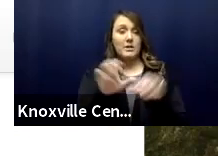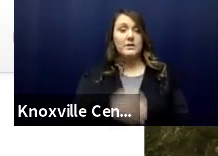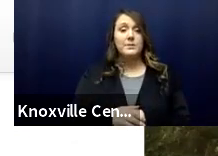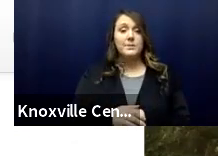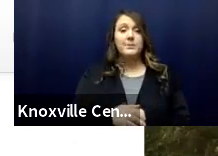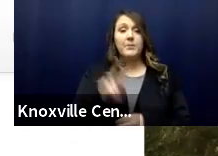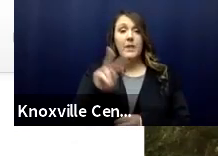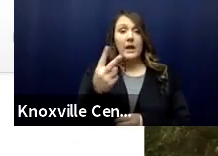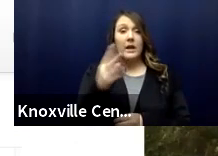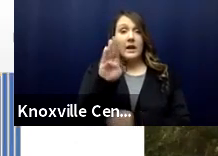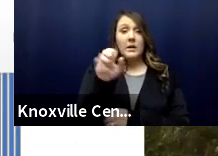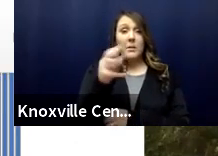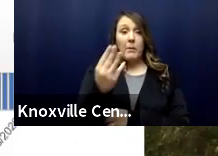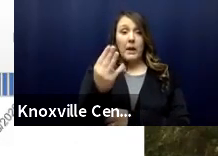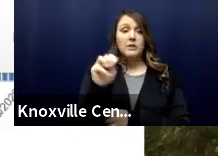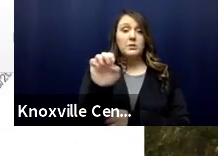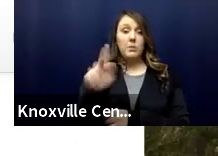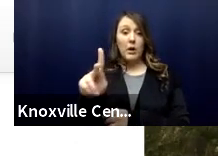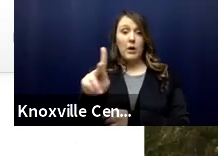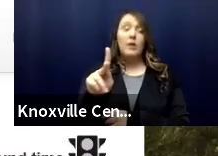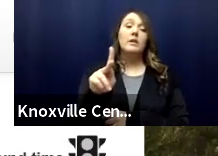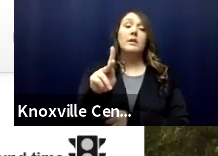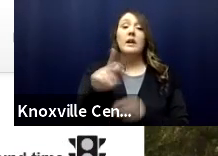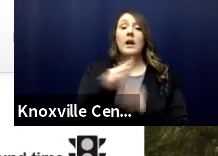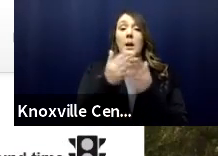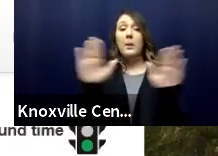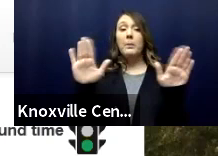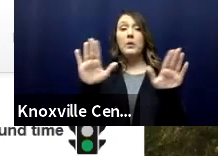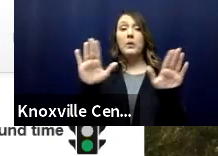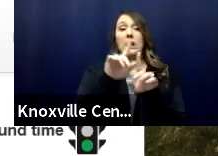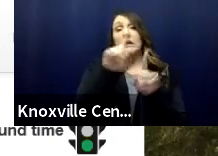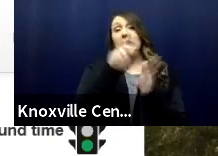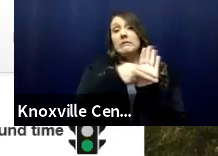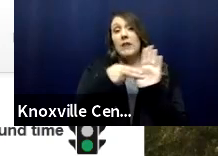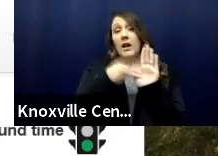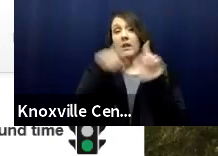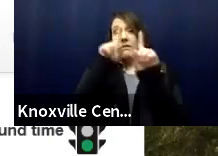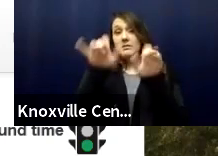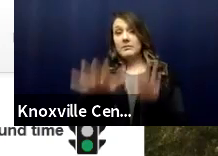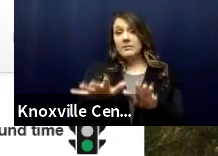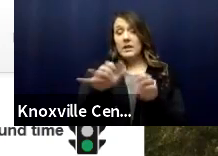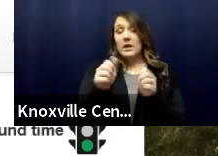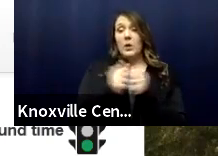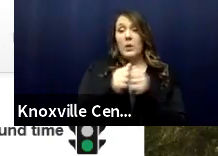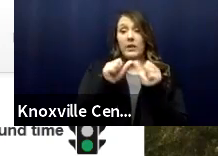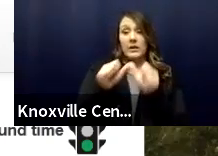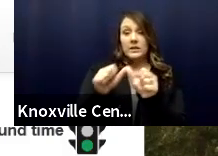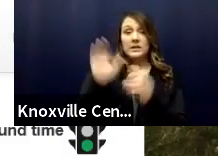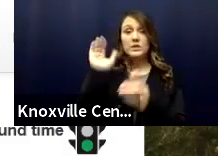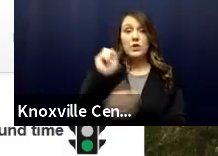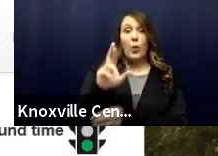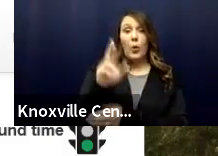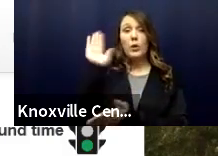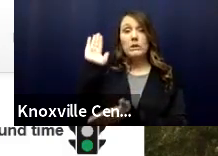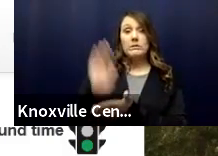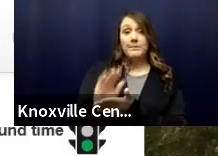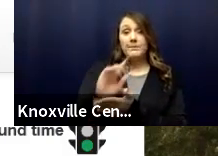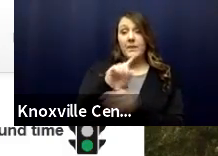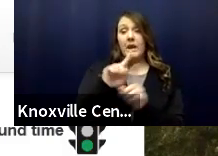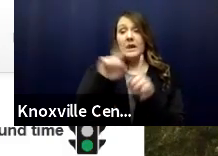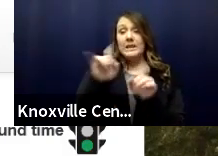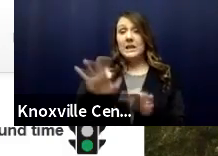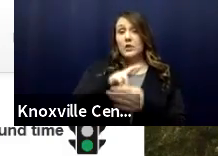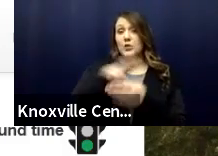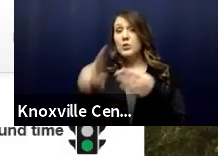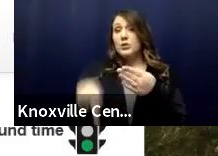benchmark, community-wide sustained and increased diagnostic testing with consistent or decreased test result reporting turnaround